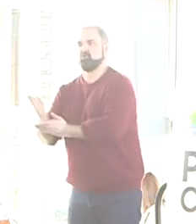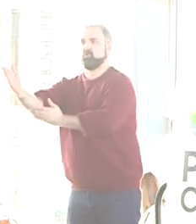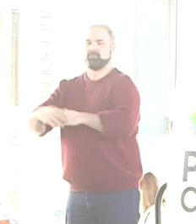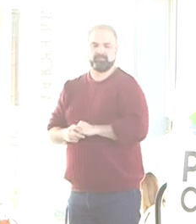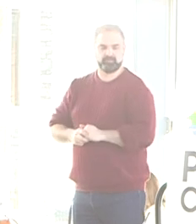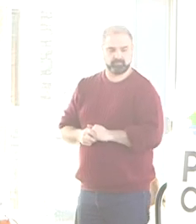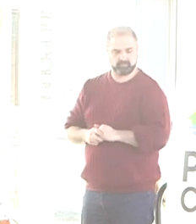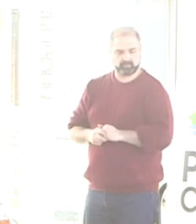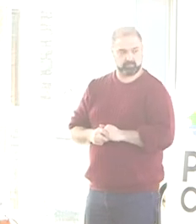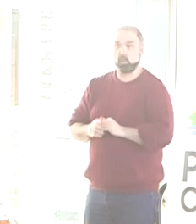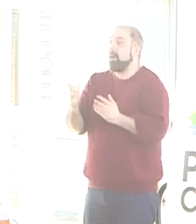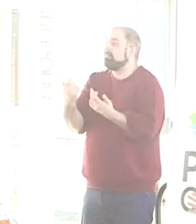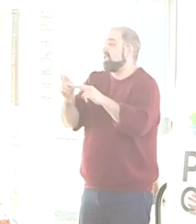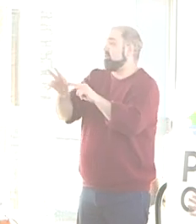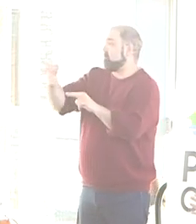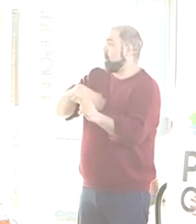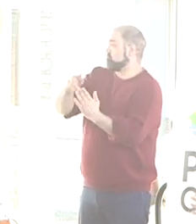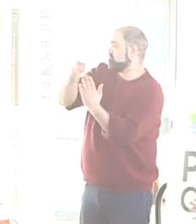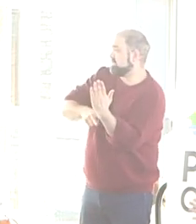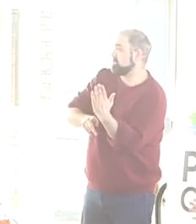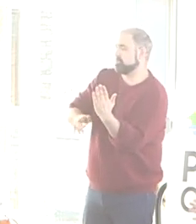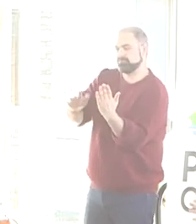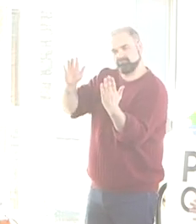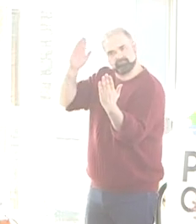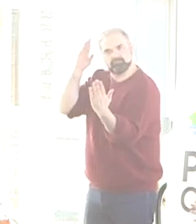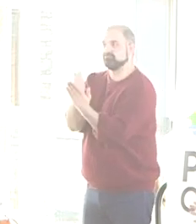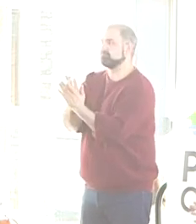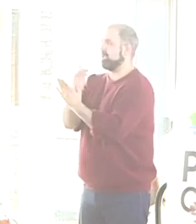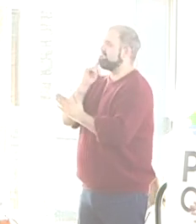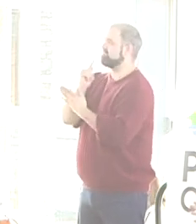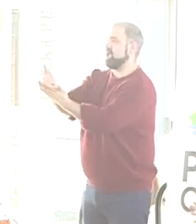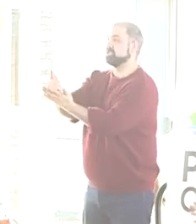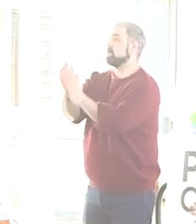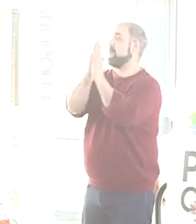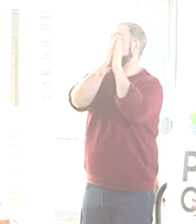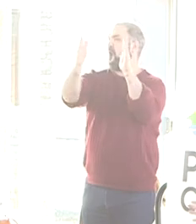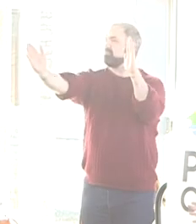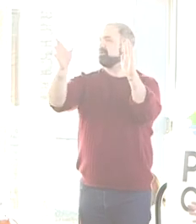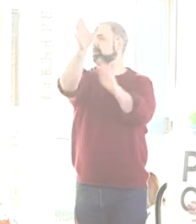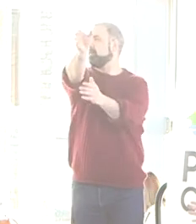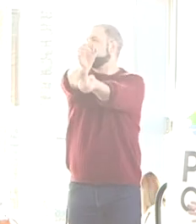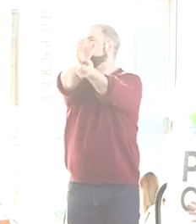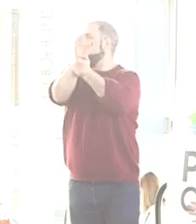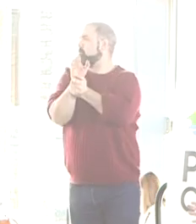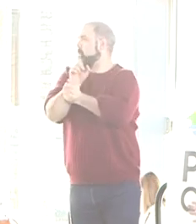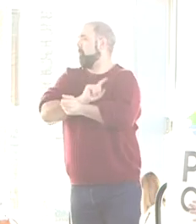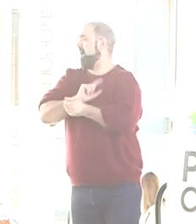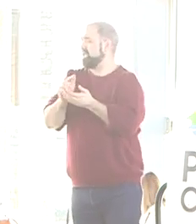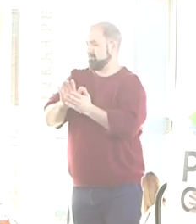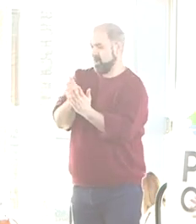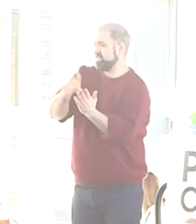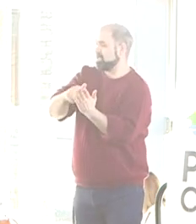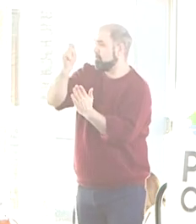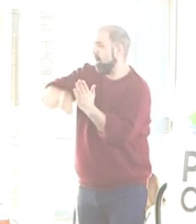But if you want to read that book, I strongly advise you get it from a library, because it's a horrific amount of money, like most academic books.